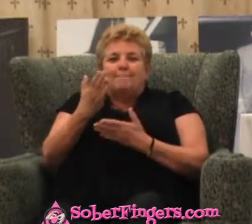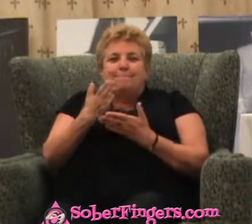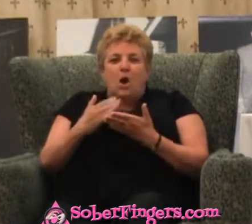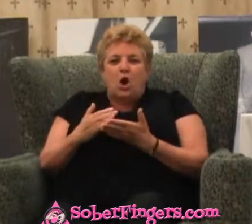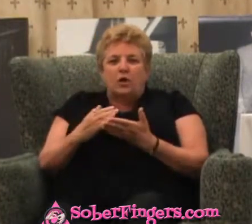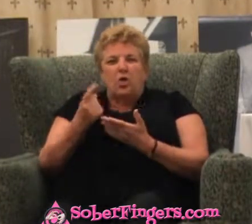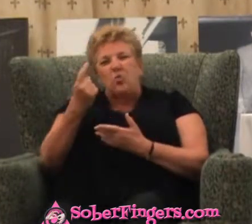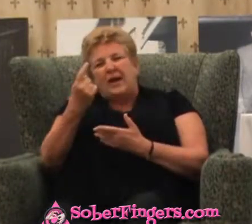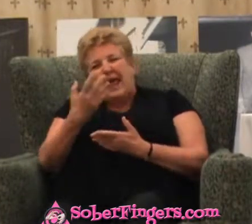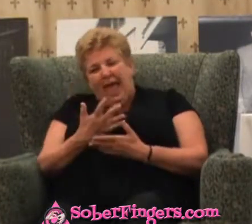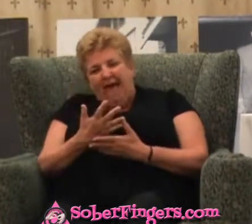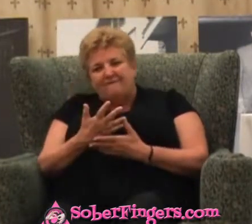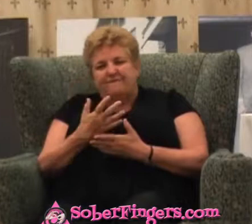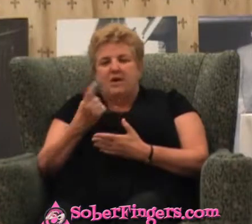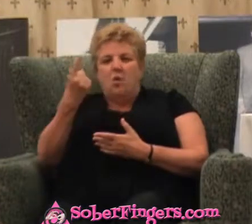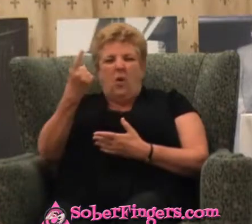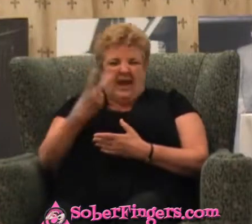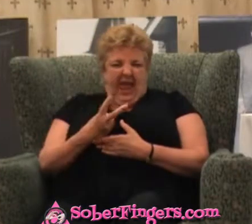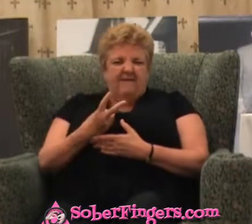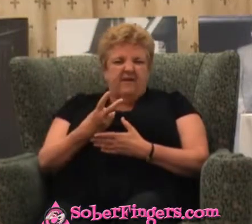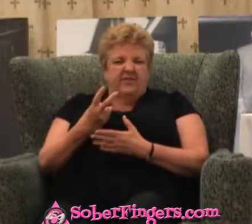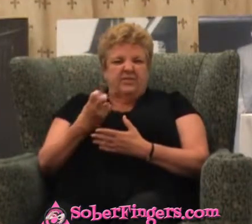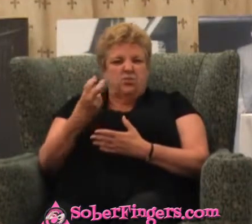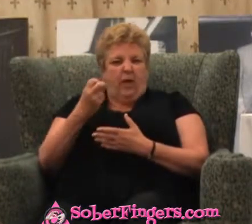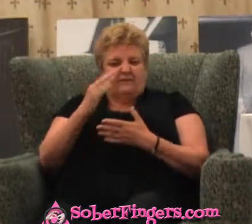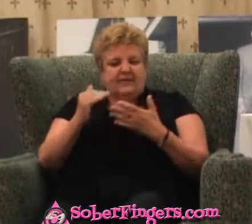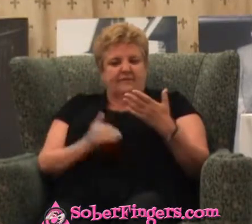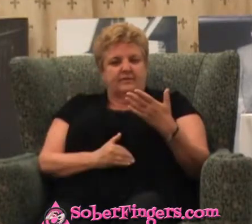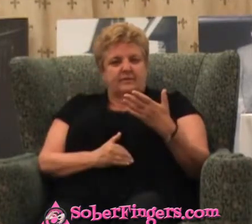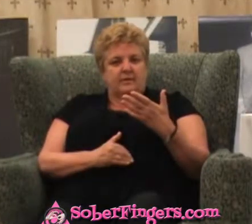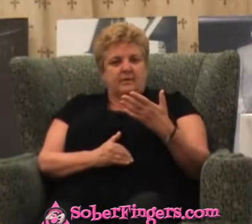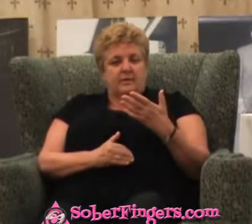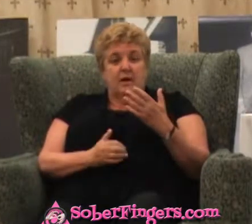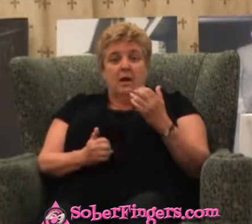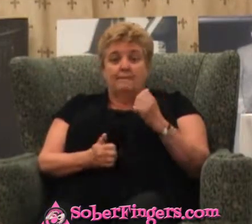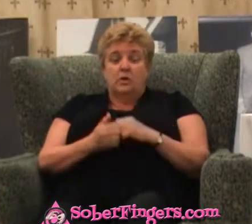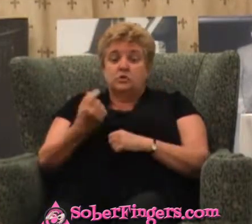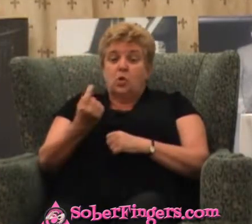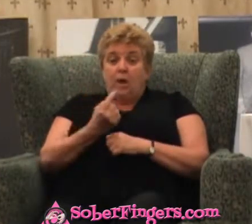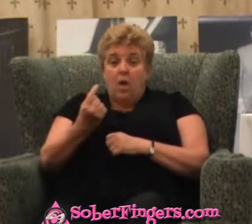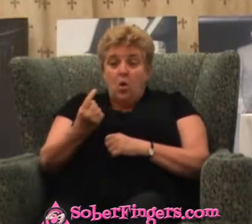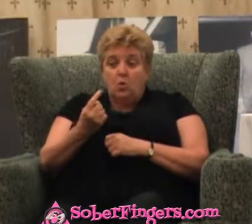1/half of the 12 step. Most of those steps are done alone, at home, in